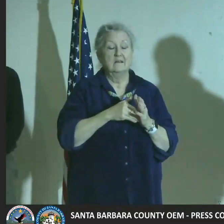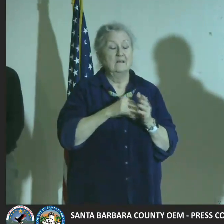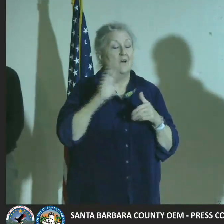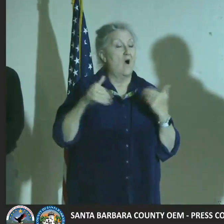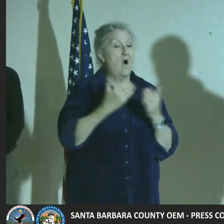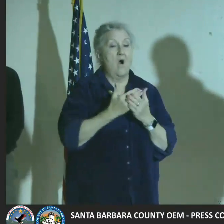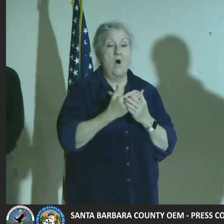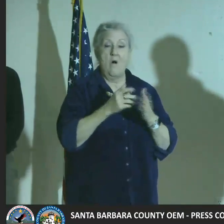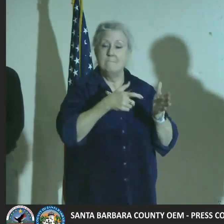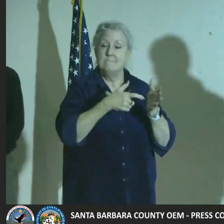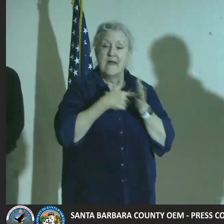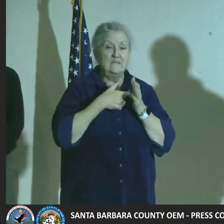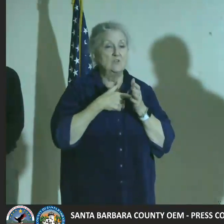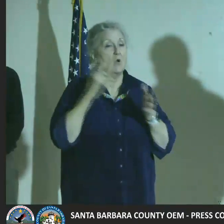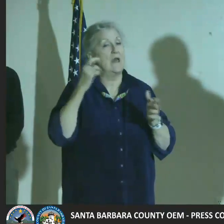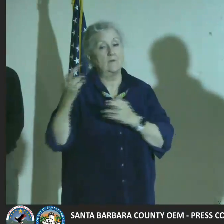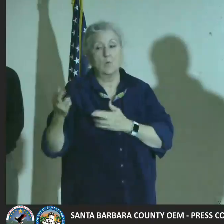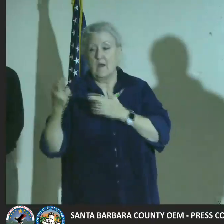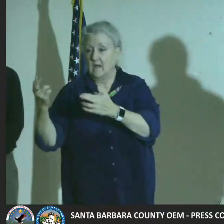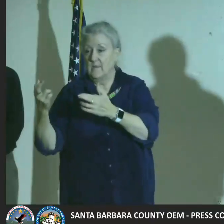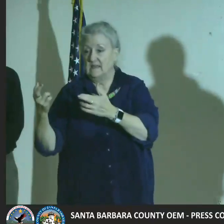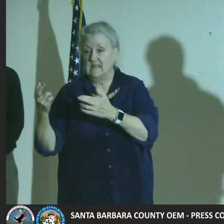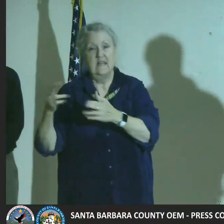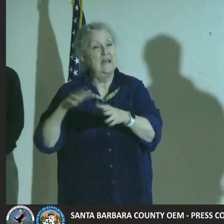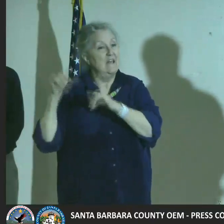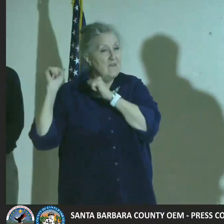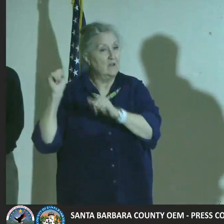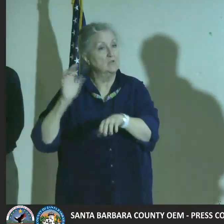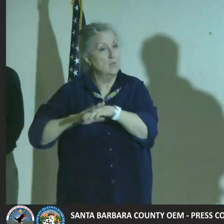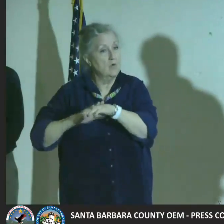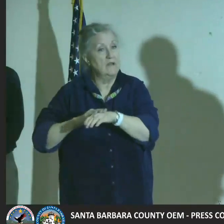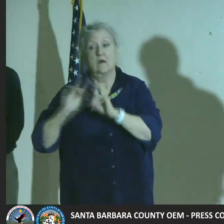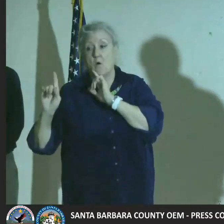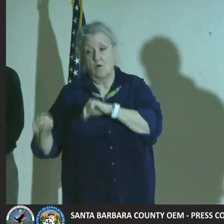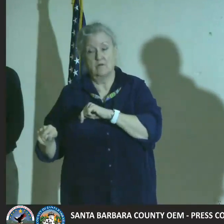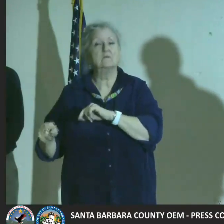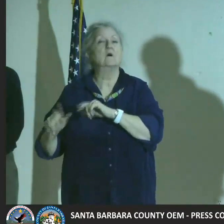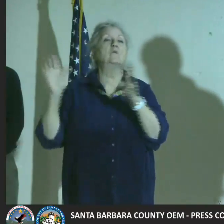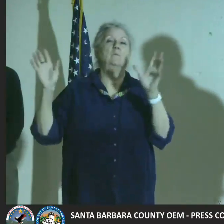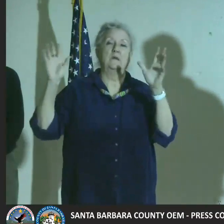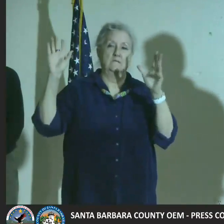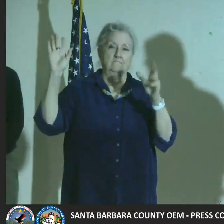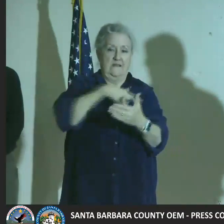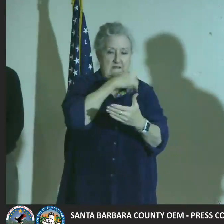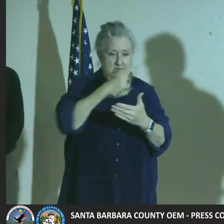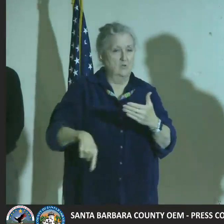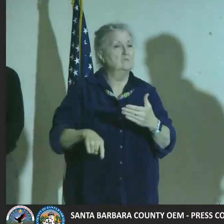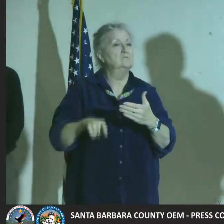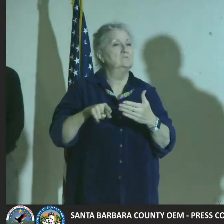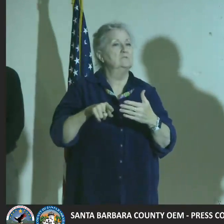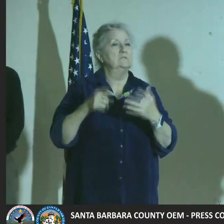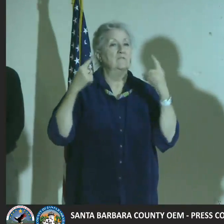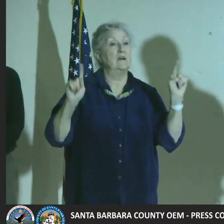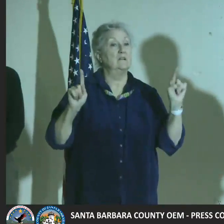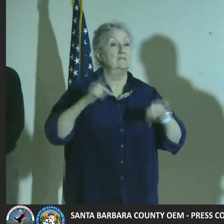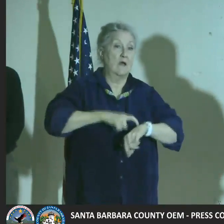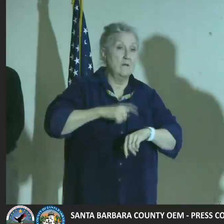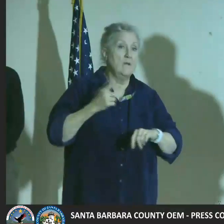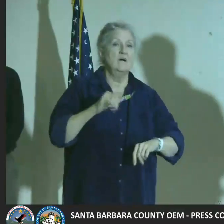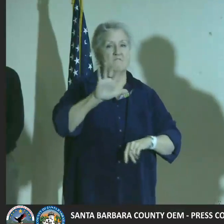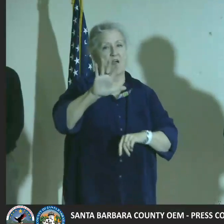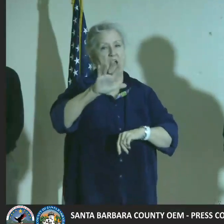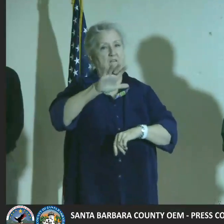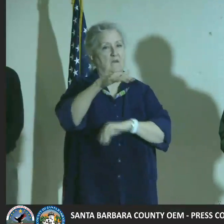all mandatory and recommended evacuation warnings and orders will be lifted effective at 5 p.m.